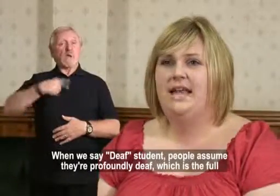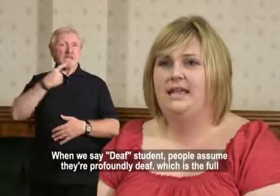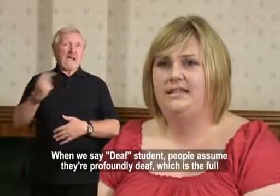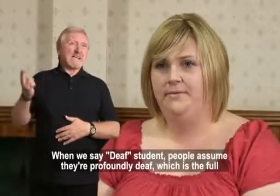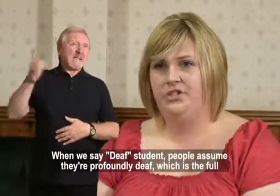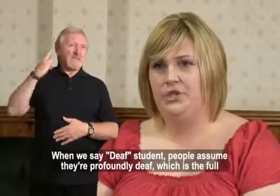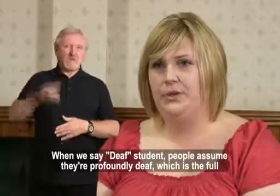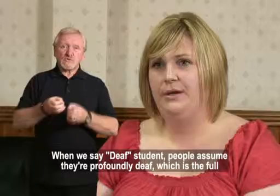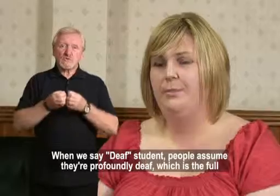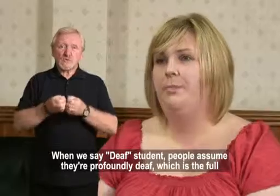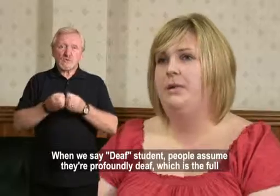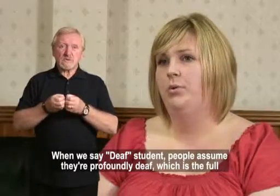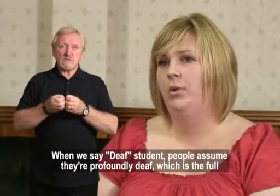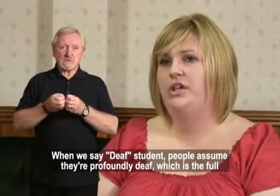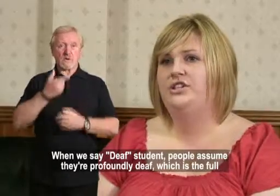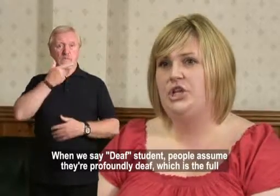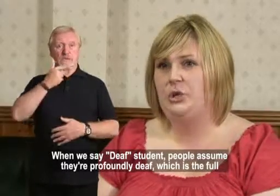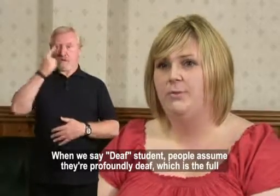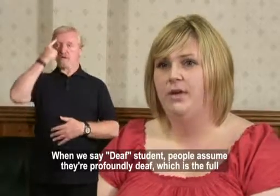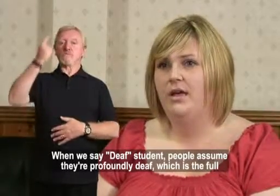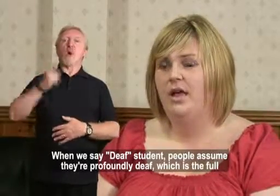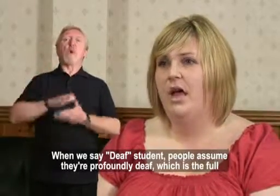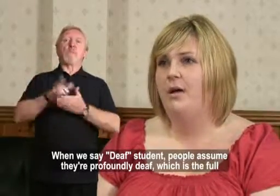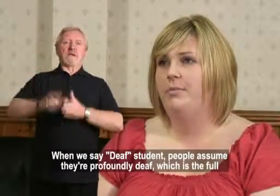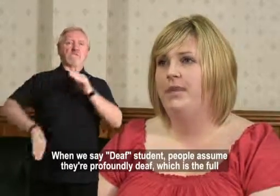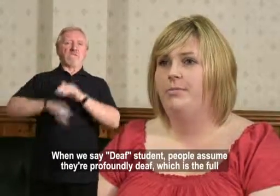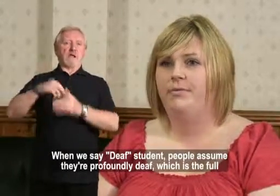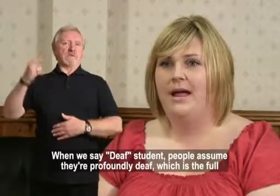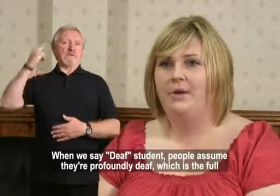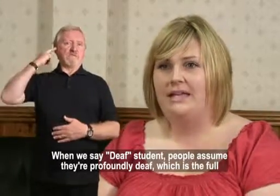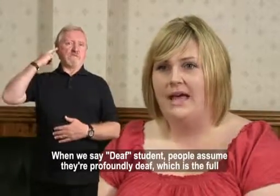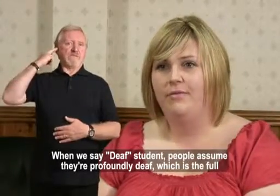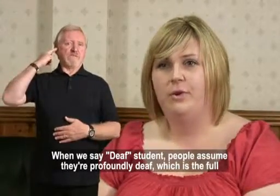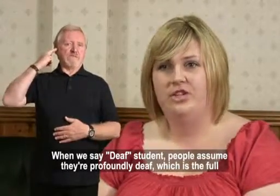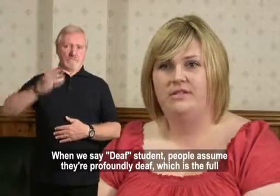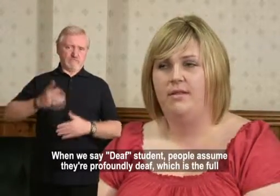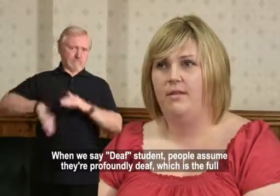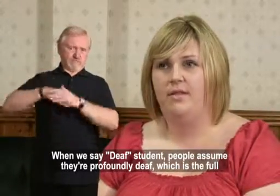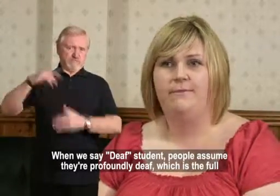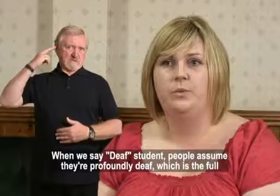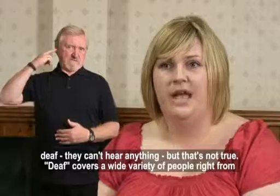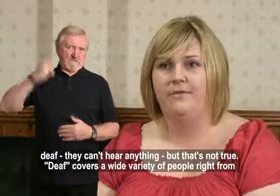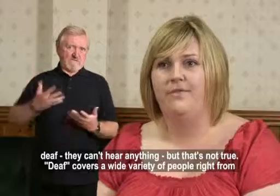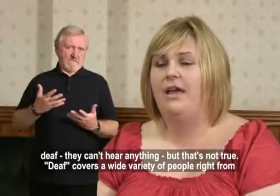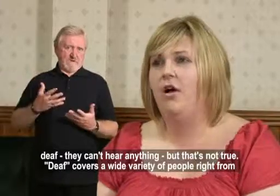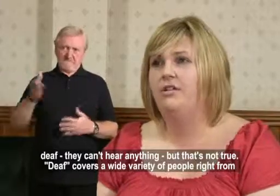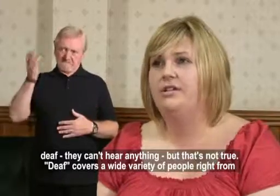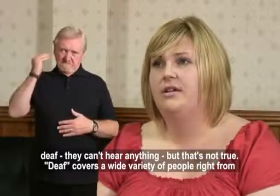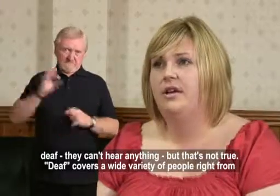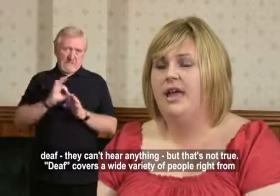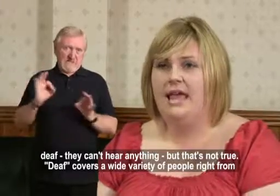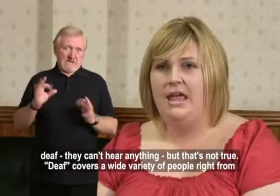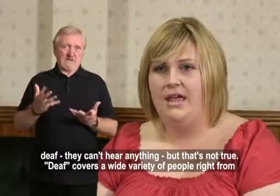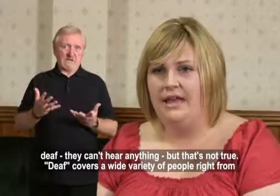When we say deaf student, people assume they're profoundly deaf, which is the full deaf. They